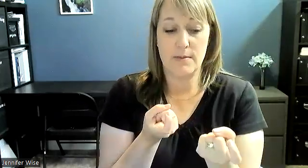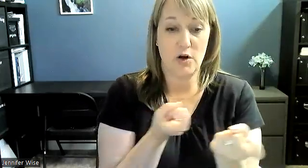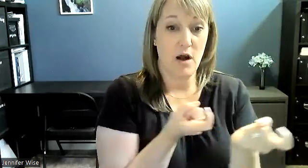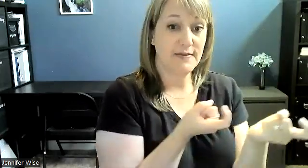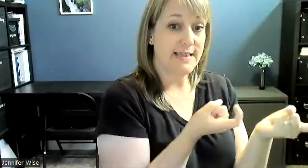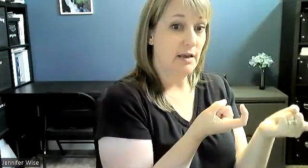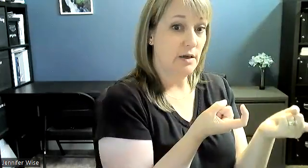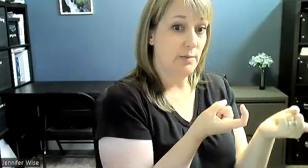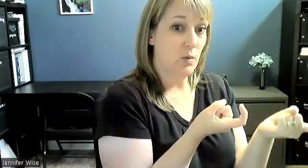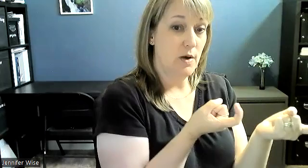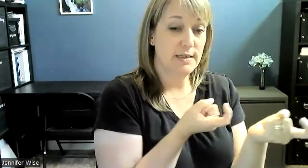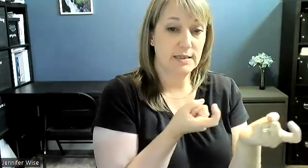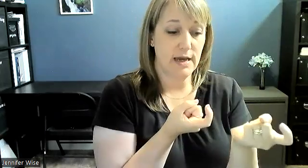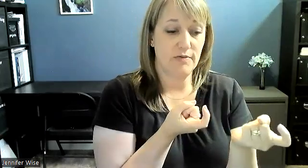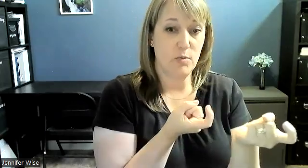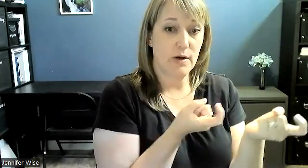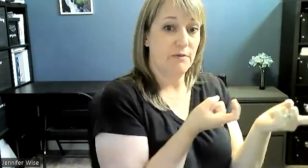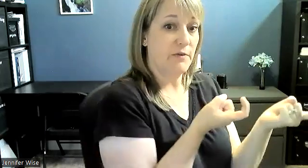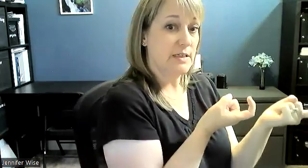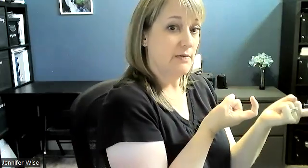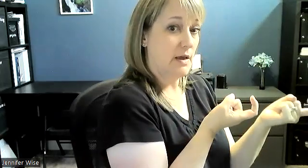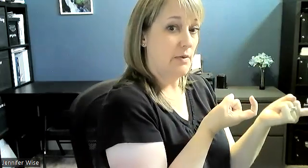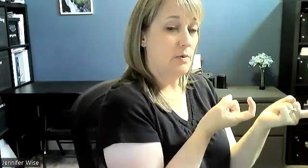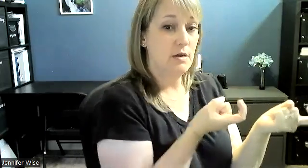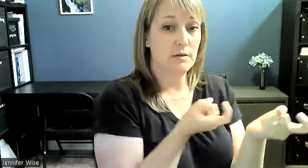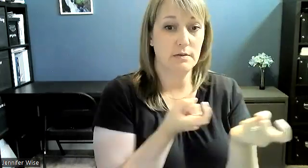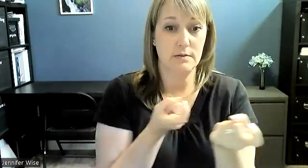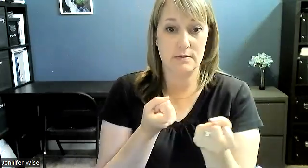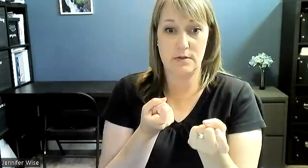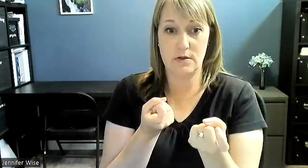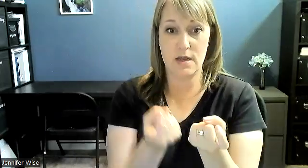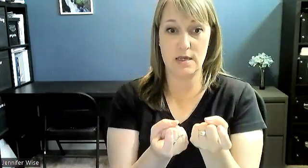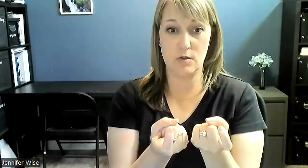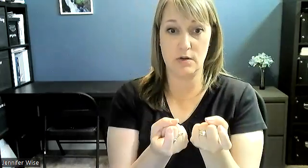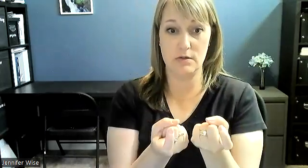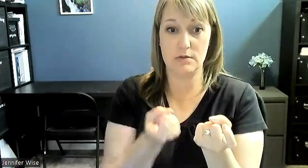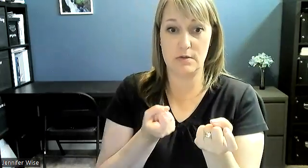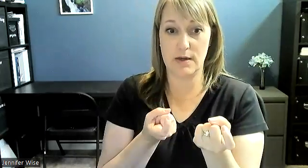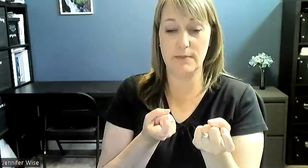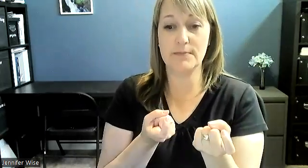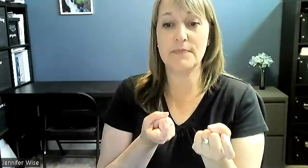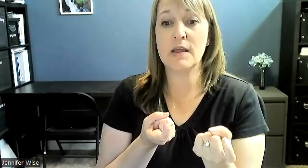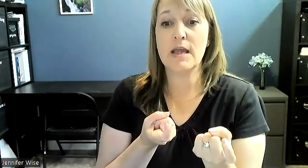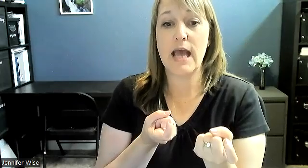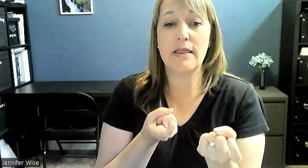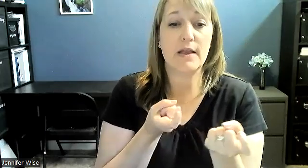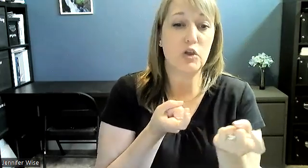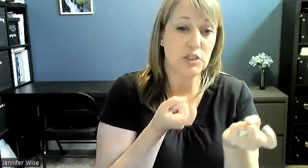they're offset a little bit. One is kind of more in front of the other one. They're not equal, okay? And then you just